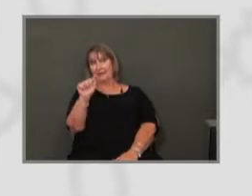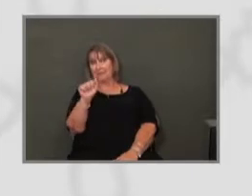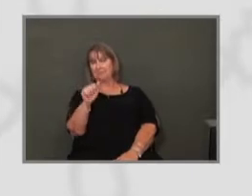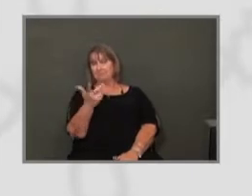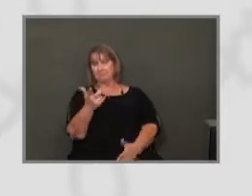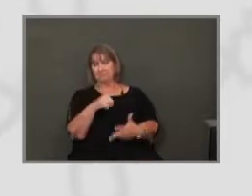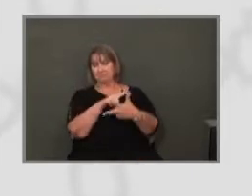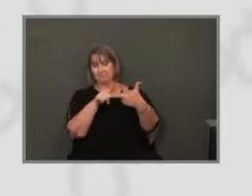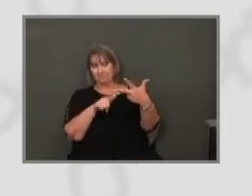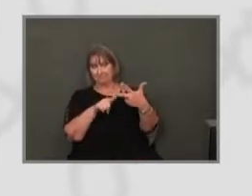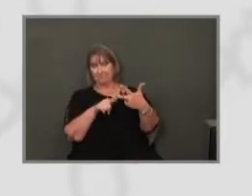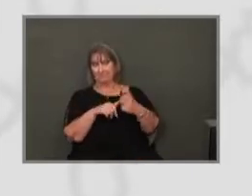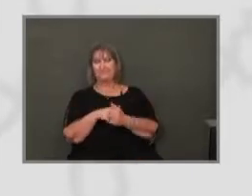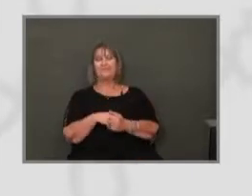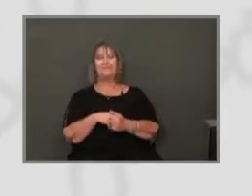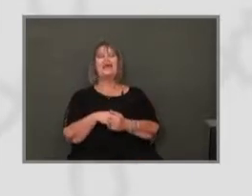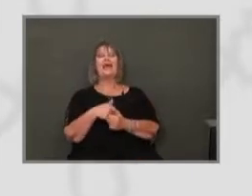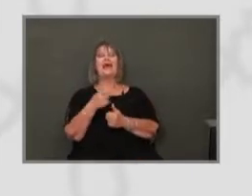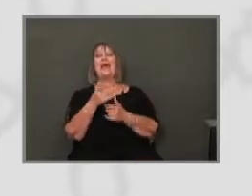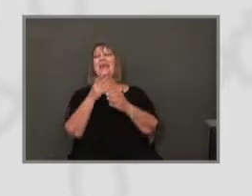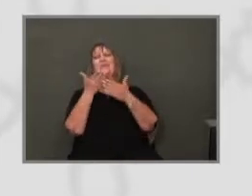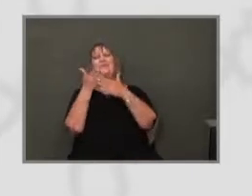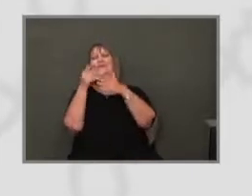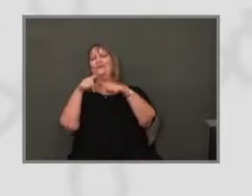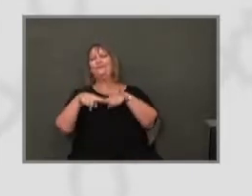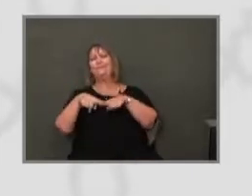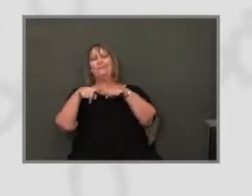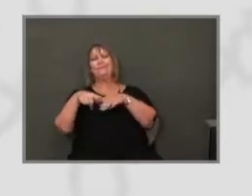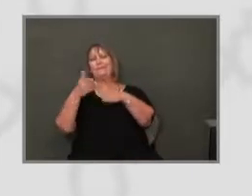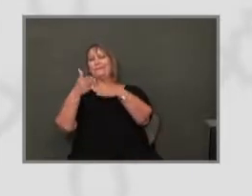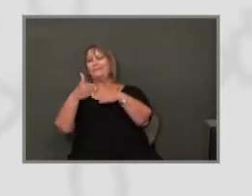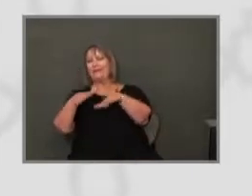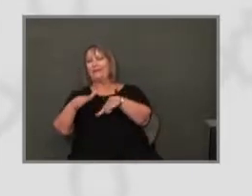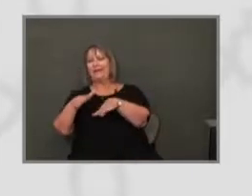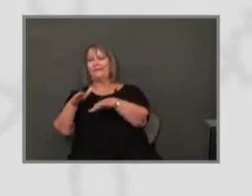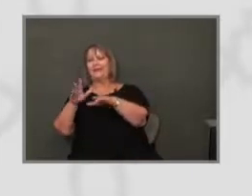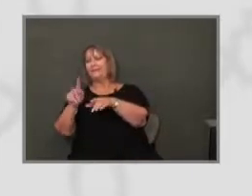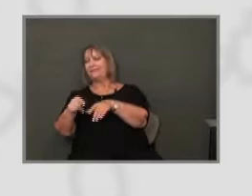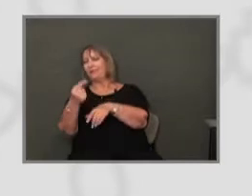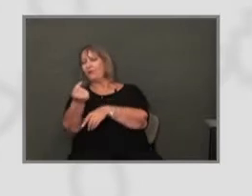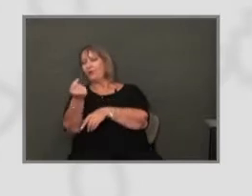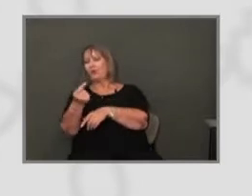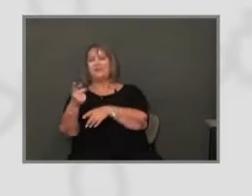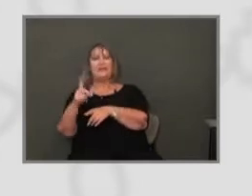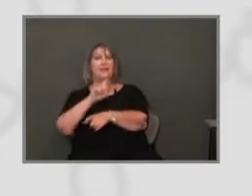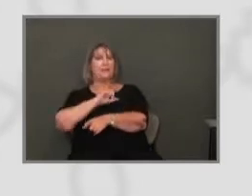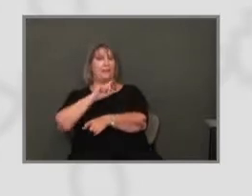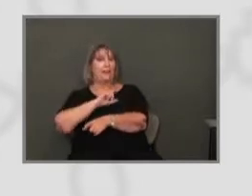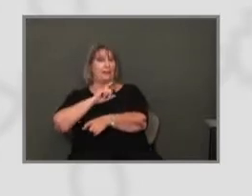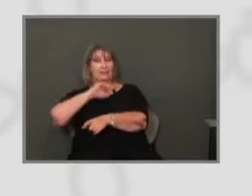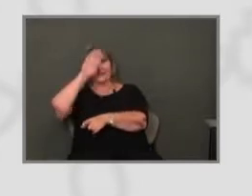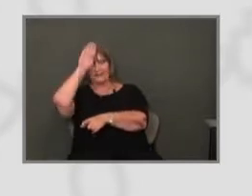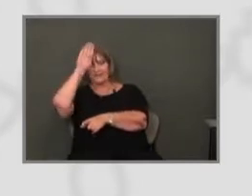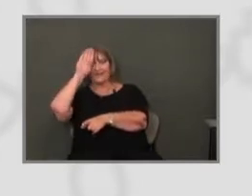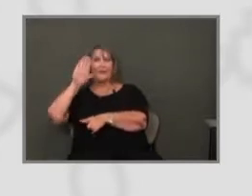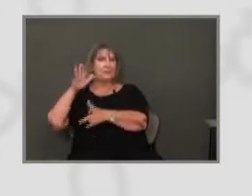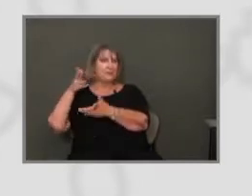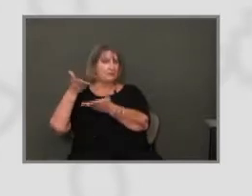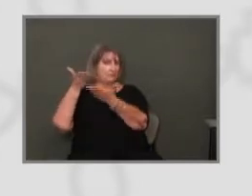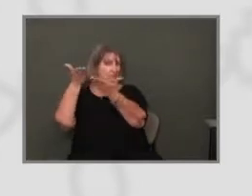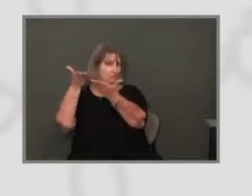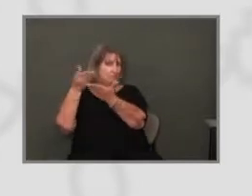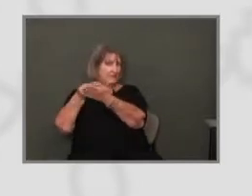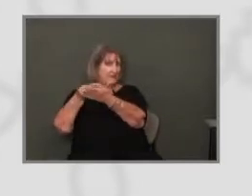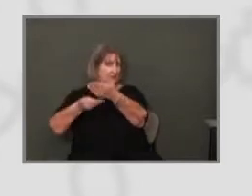out by departments. Next Tuesday, Chief McManus and Chief Hood and our municipal court system are going to present their proposed budgets. So